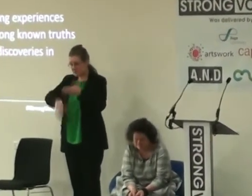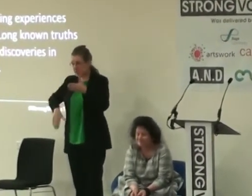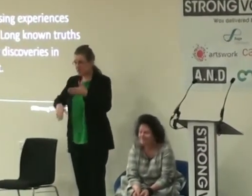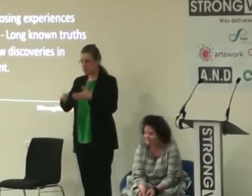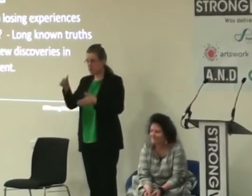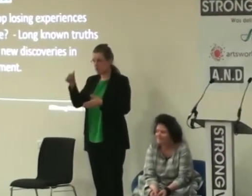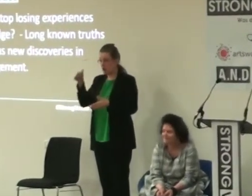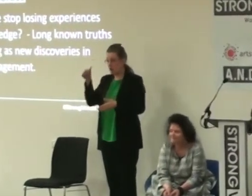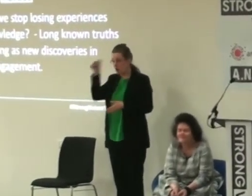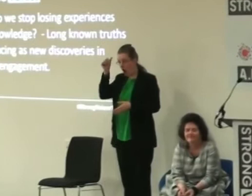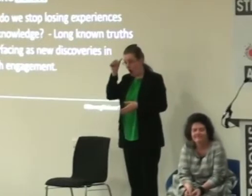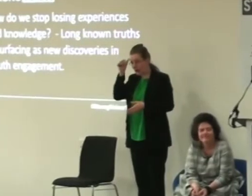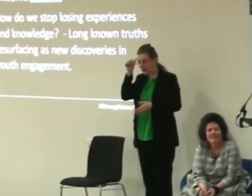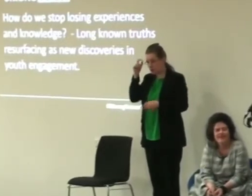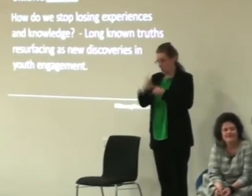practice.